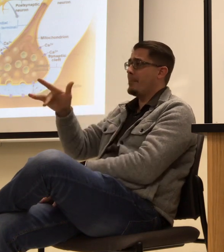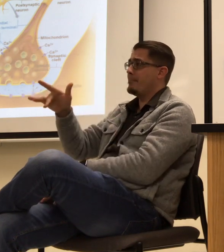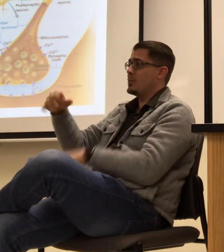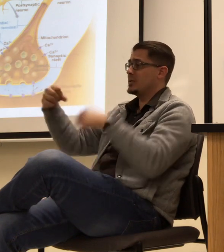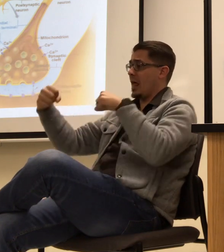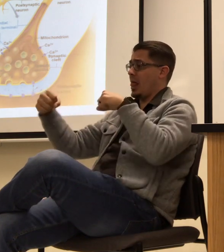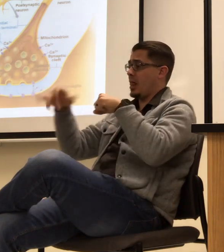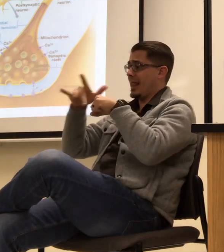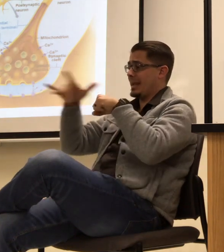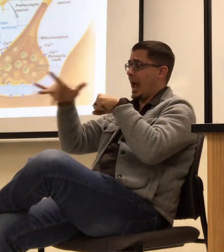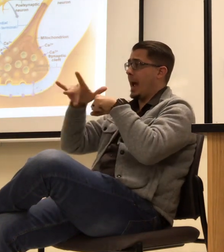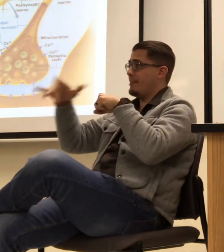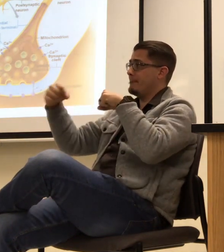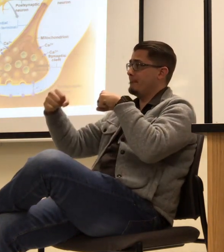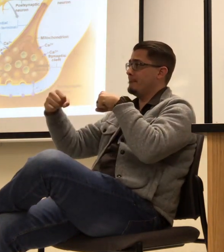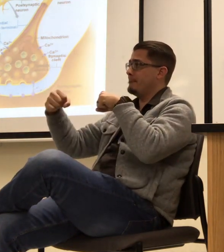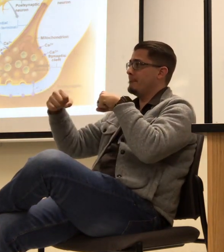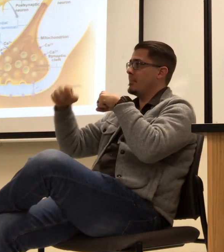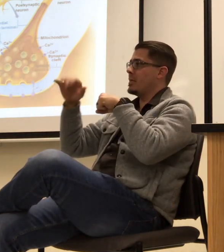cells.